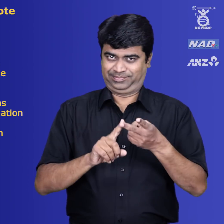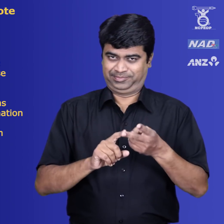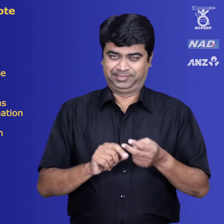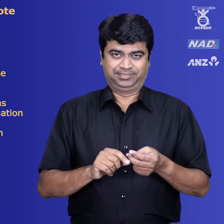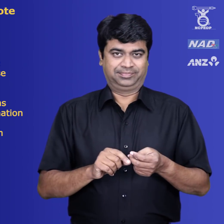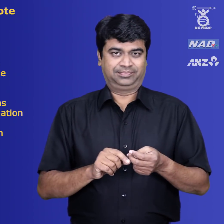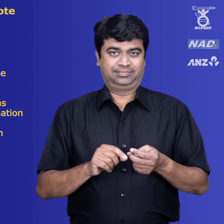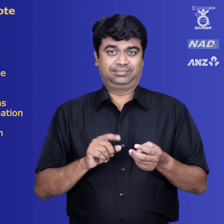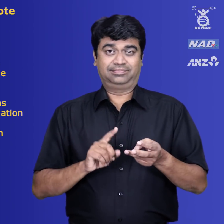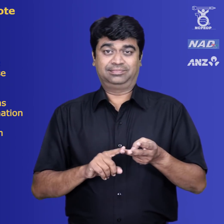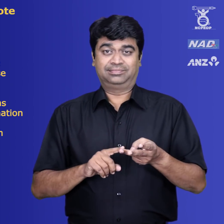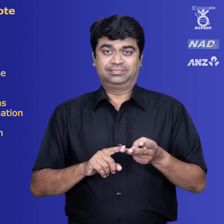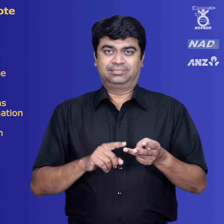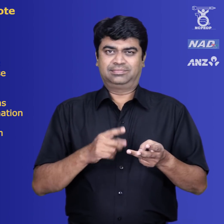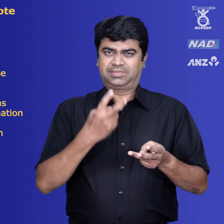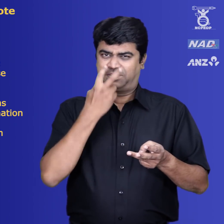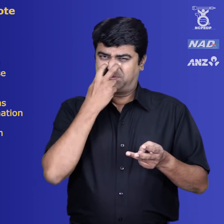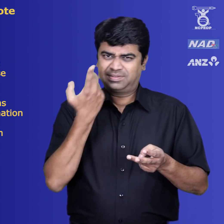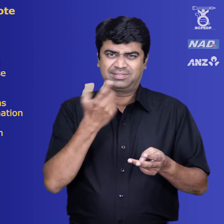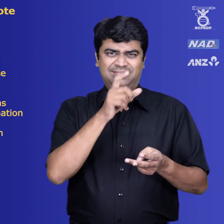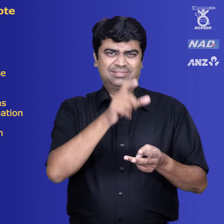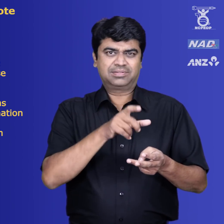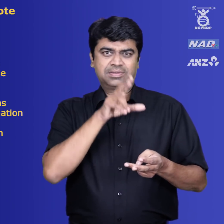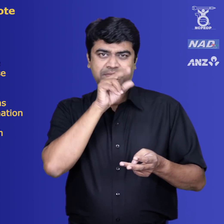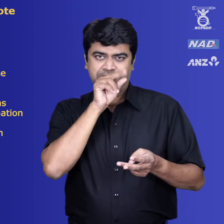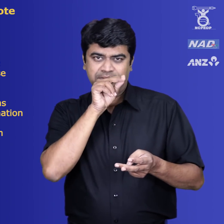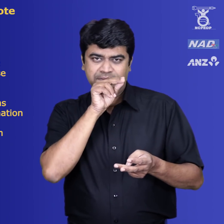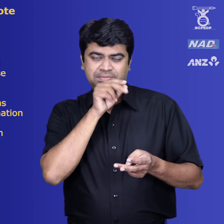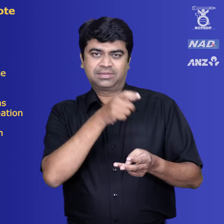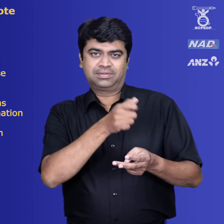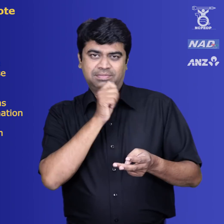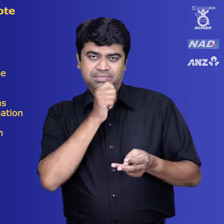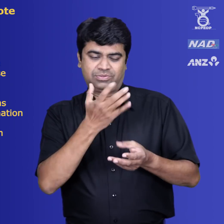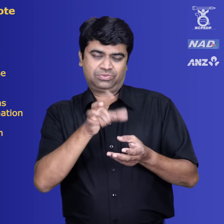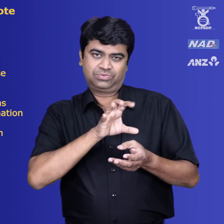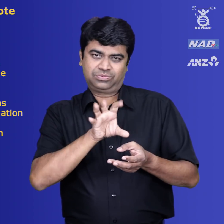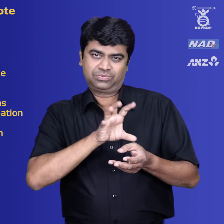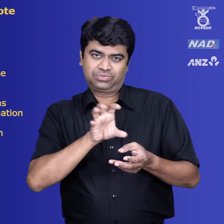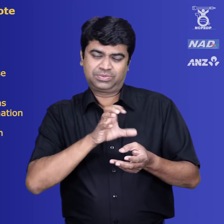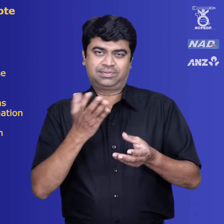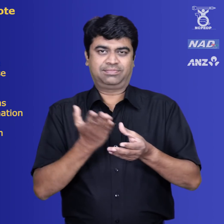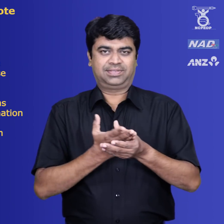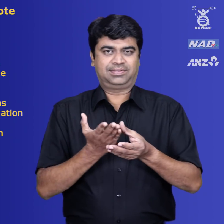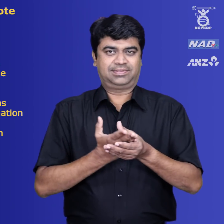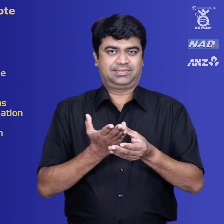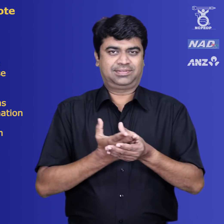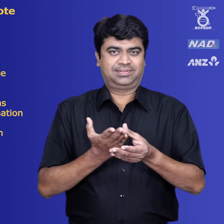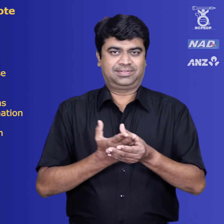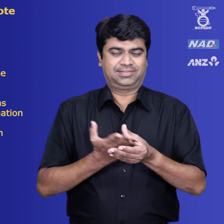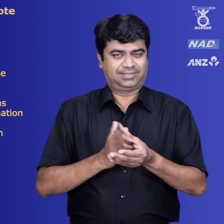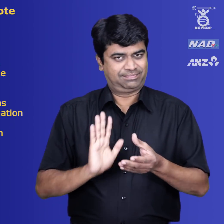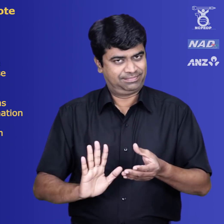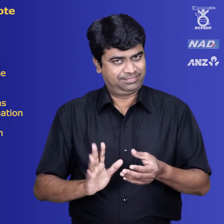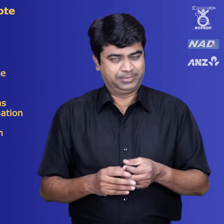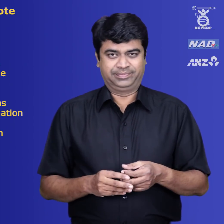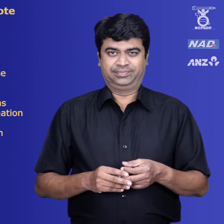with disabilities, such as extra time for completion of examination paper, facility of scribe